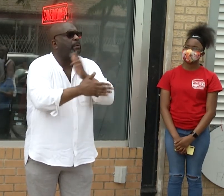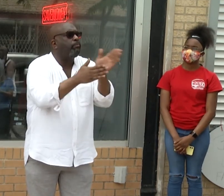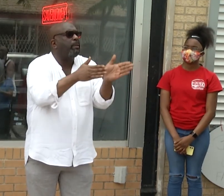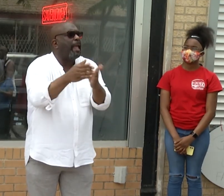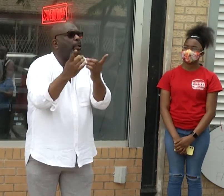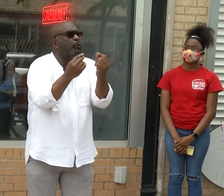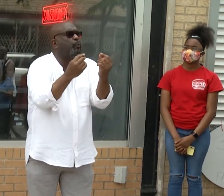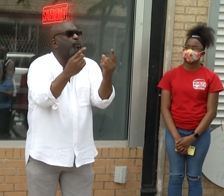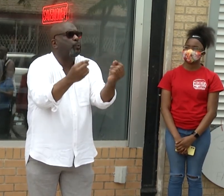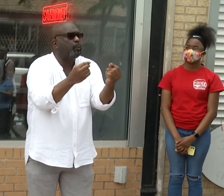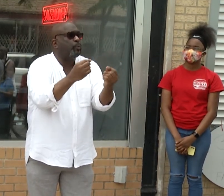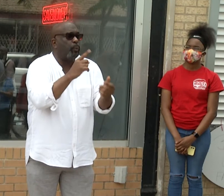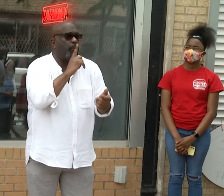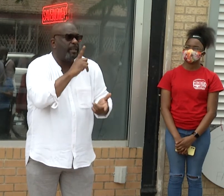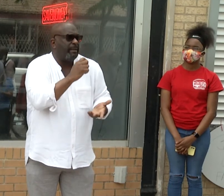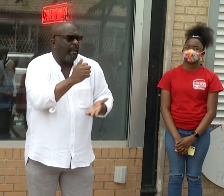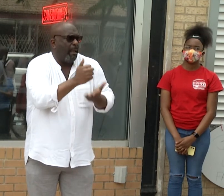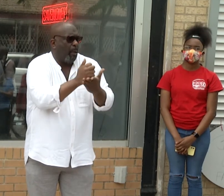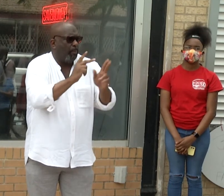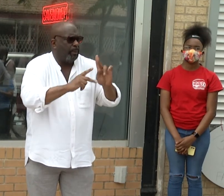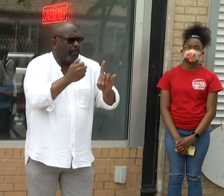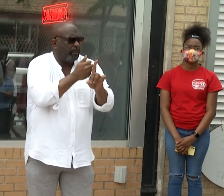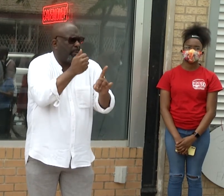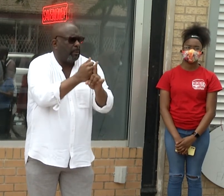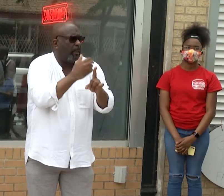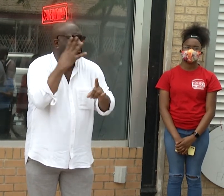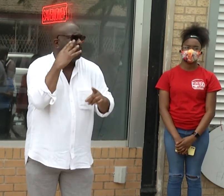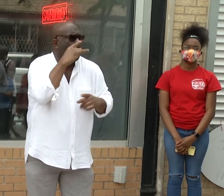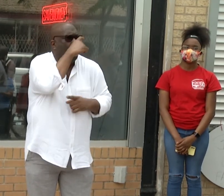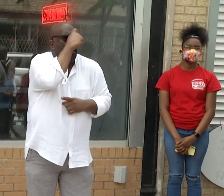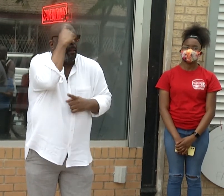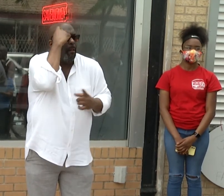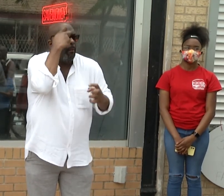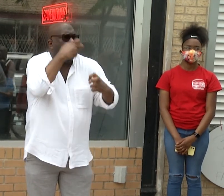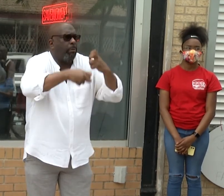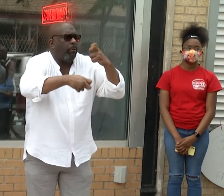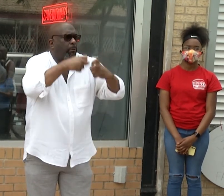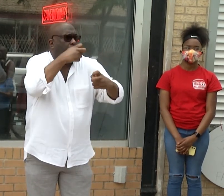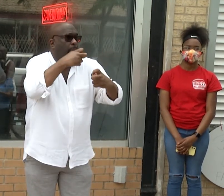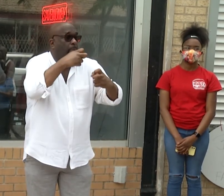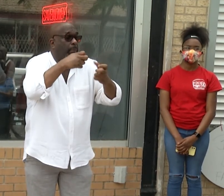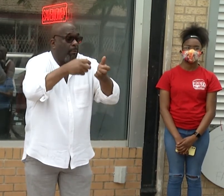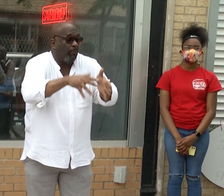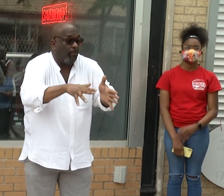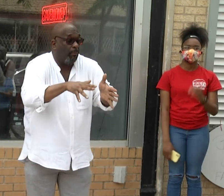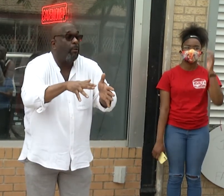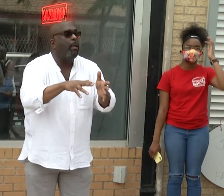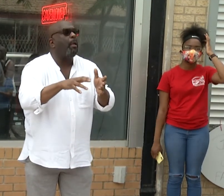devastated twice? Are there any plans to provide monetary?